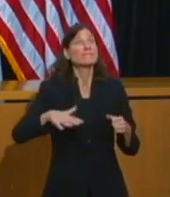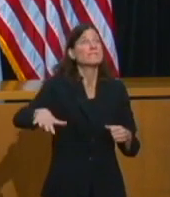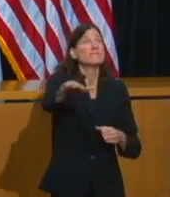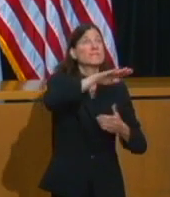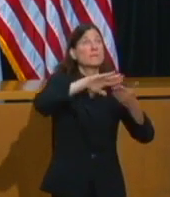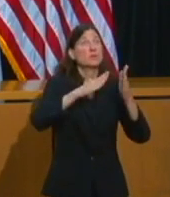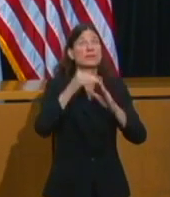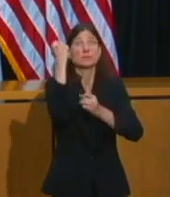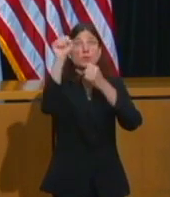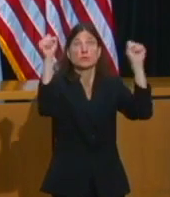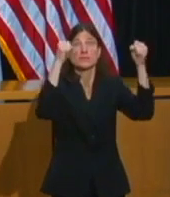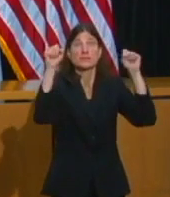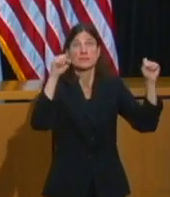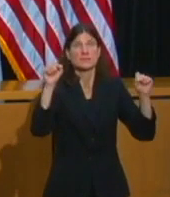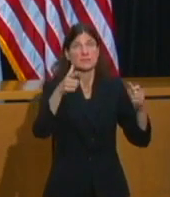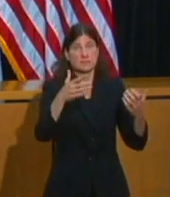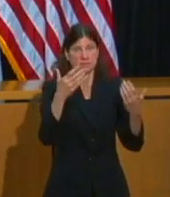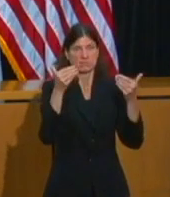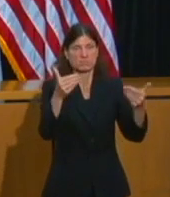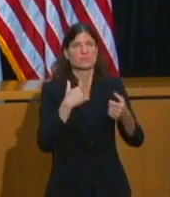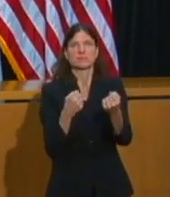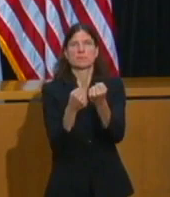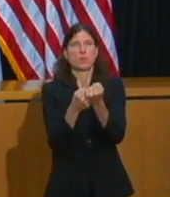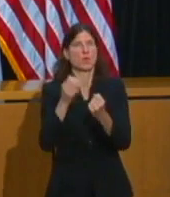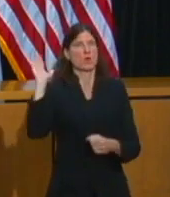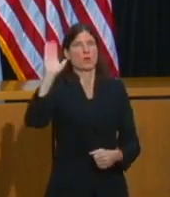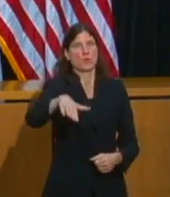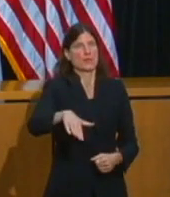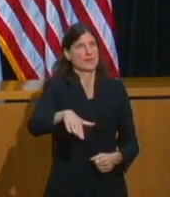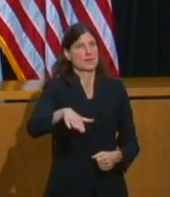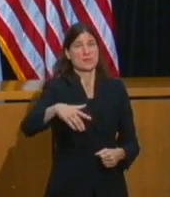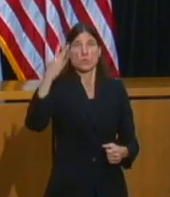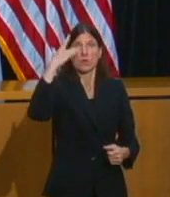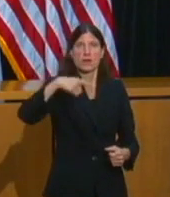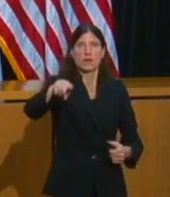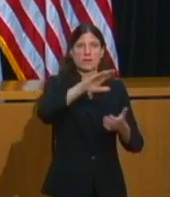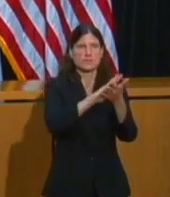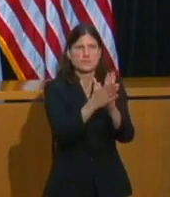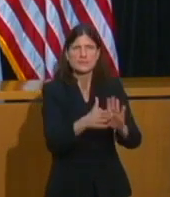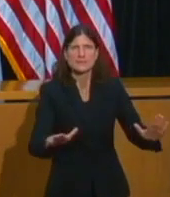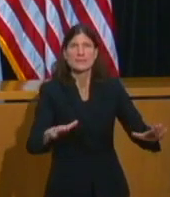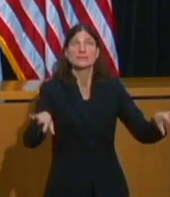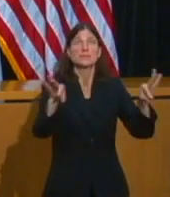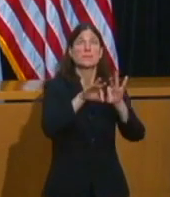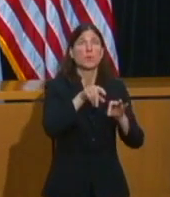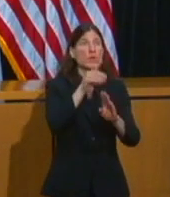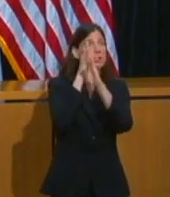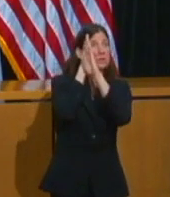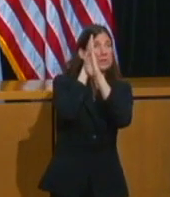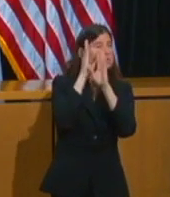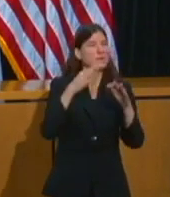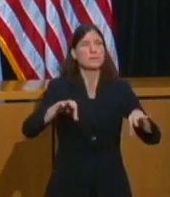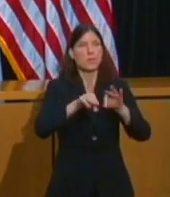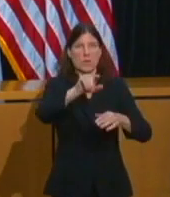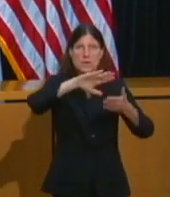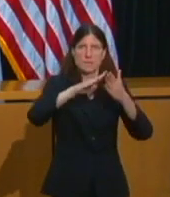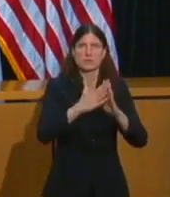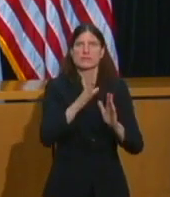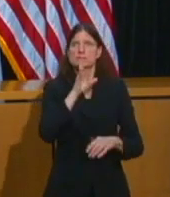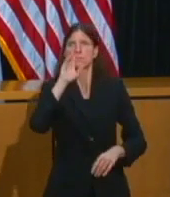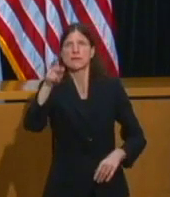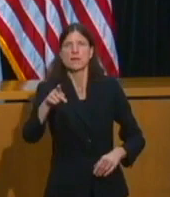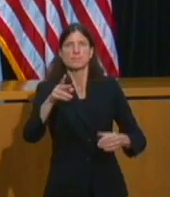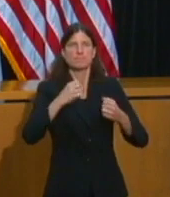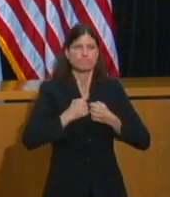views peacefully and safely over the last few days during this important and impactful time here in our Commonwealth and across